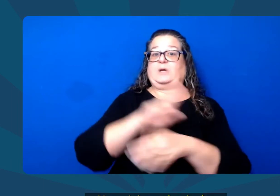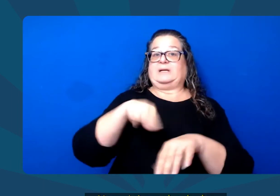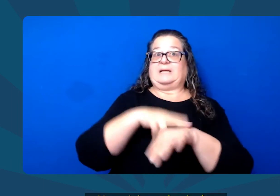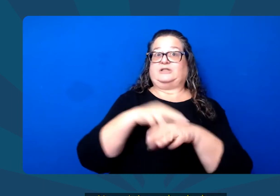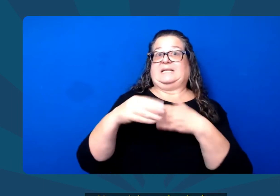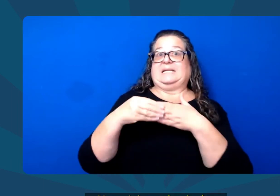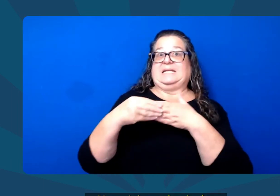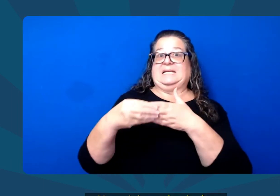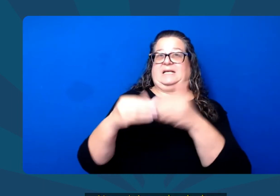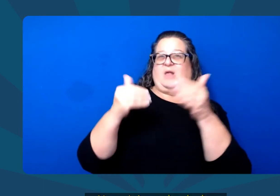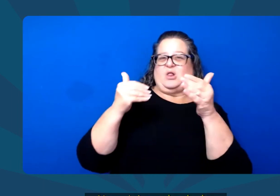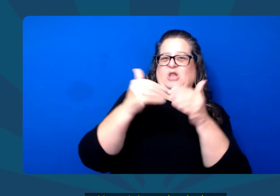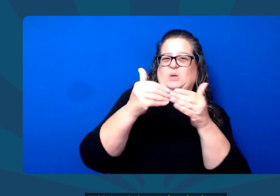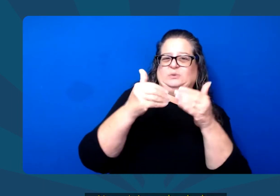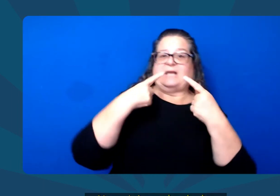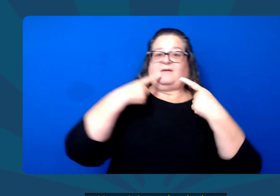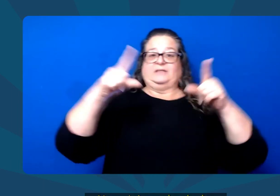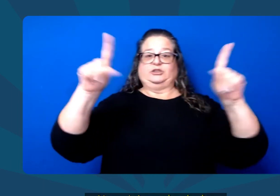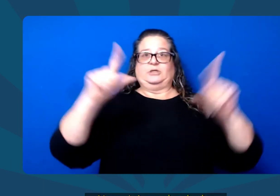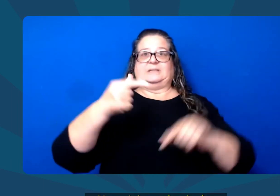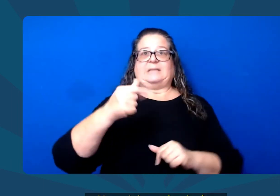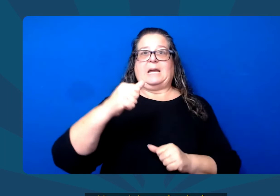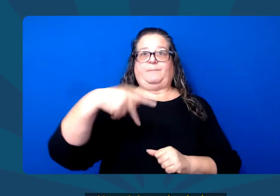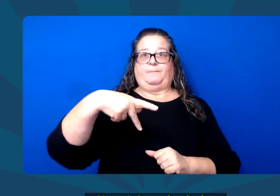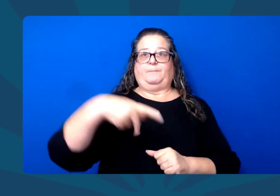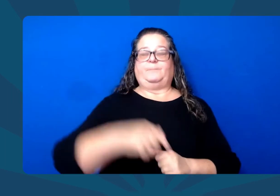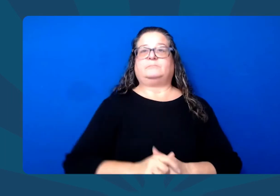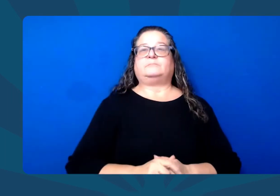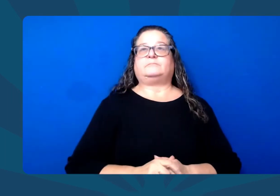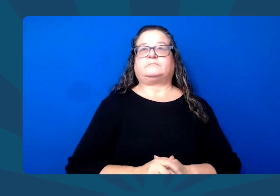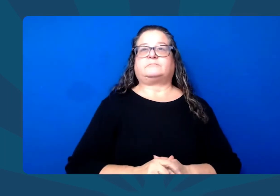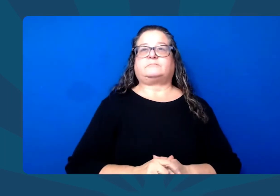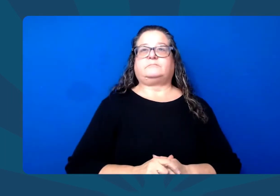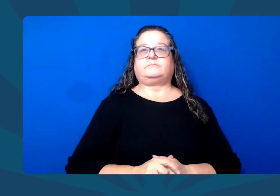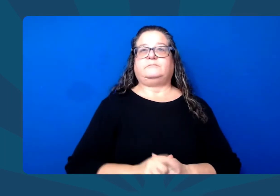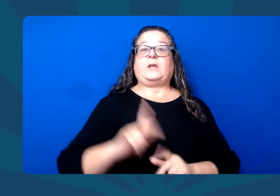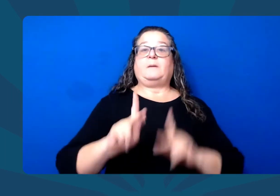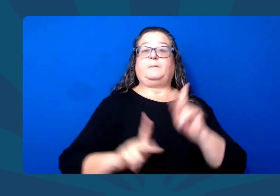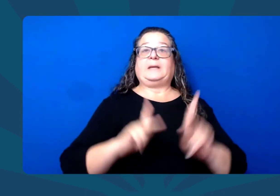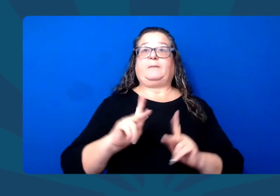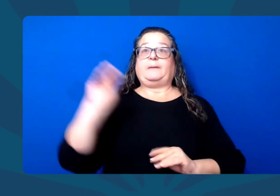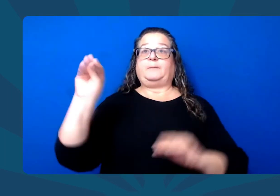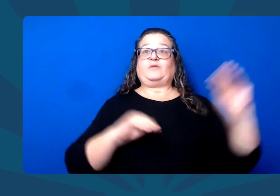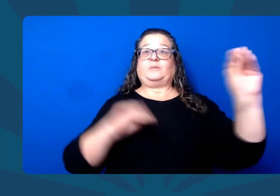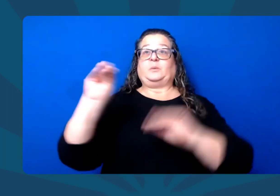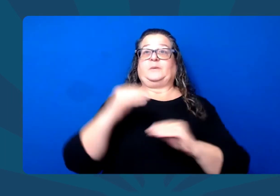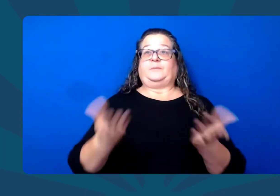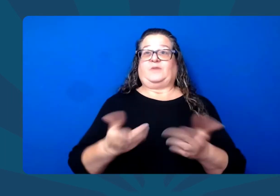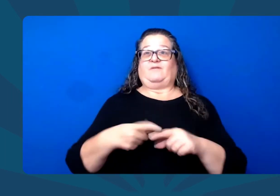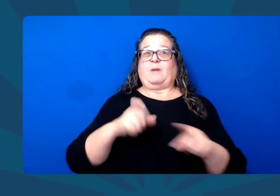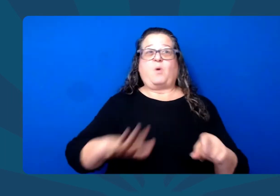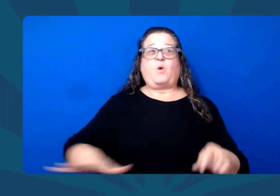Now, Arizona leads the nation in economic growth. Arizona schools are national leaders in closing the